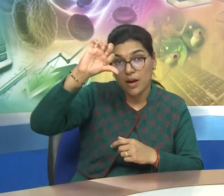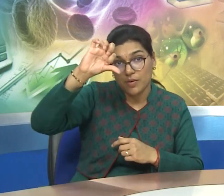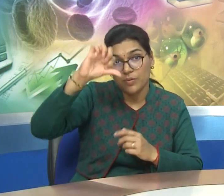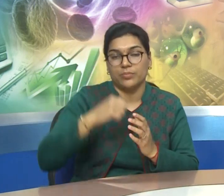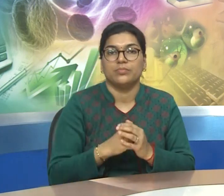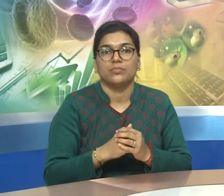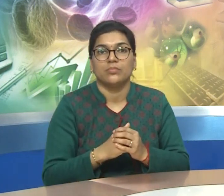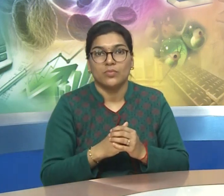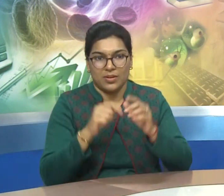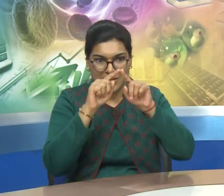Point 9.